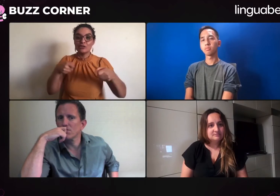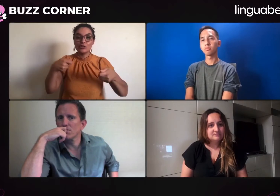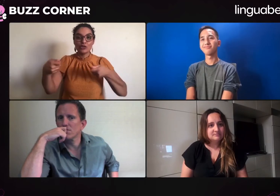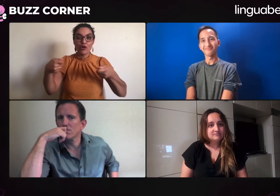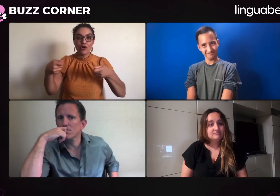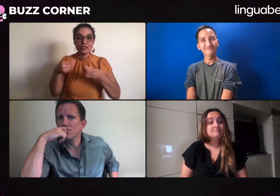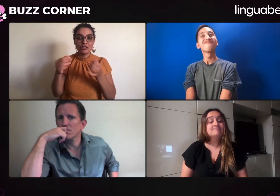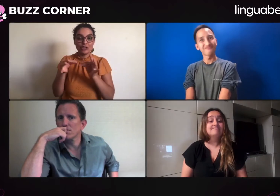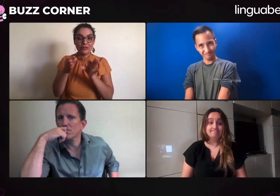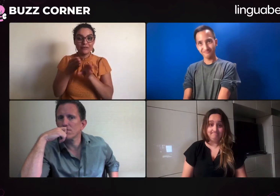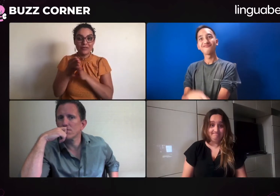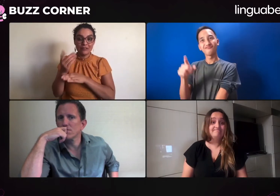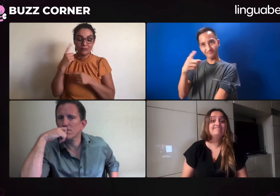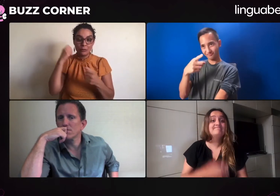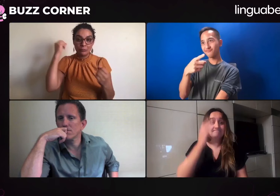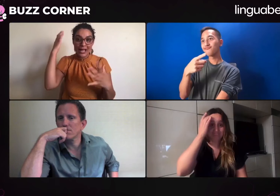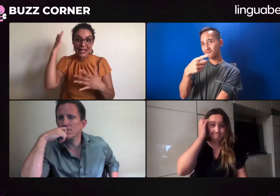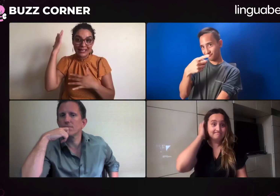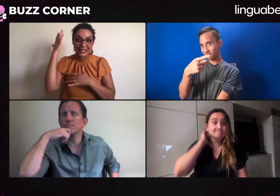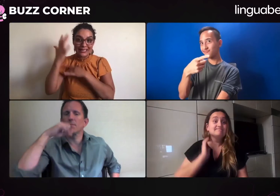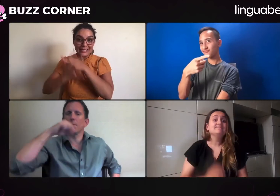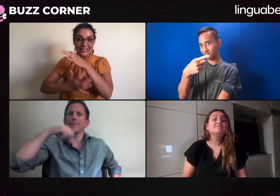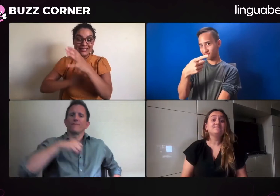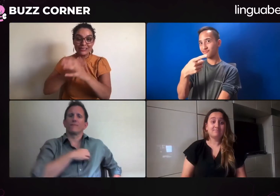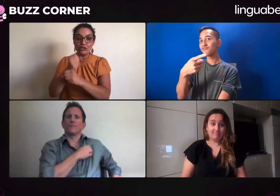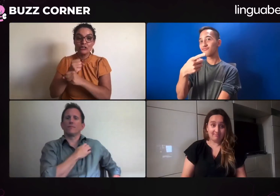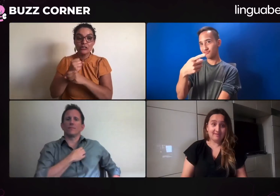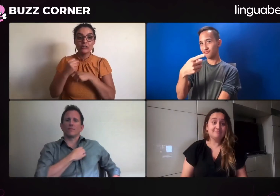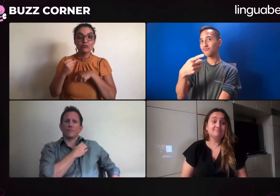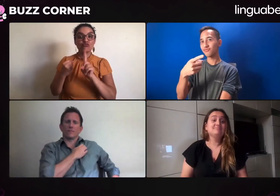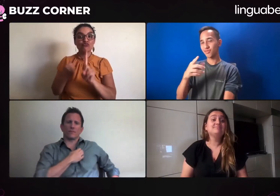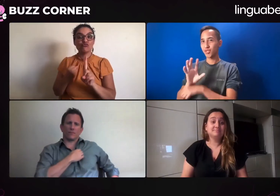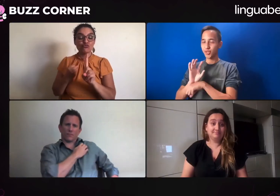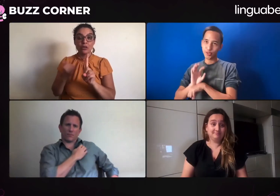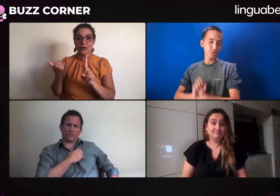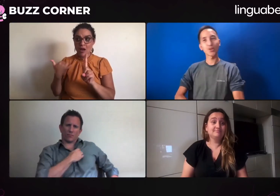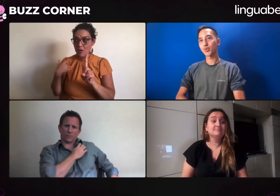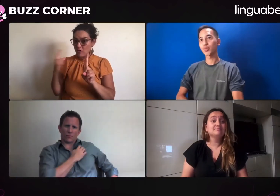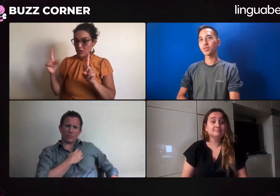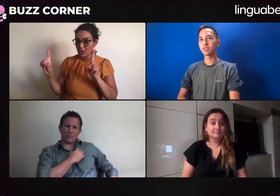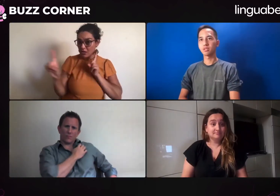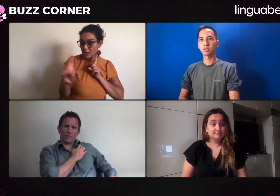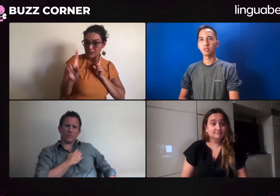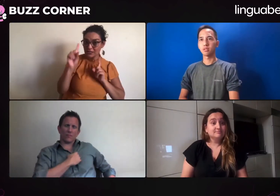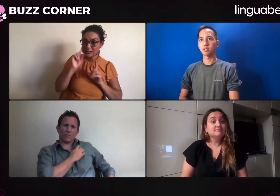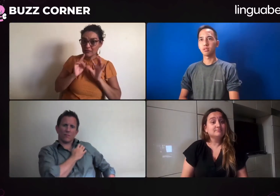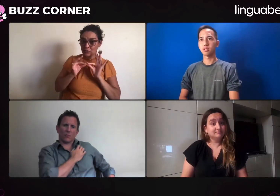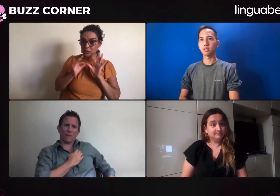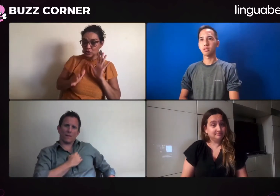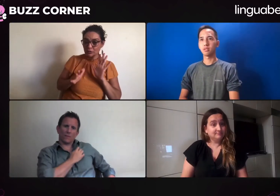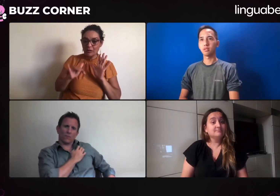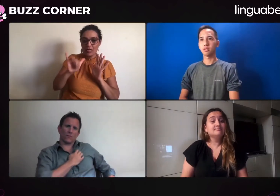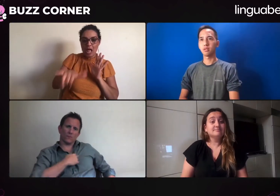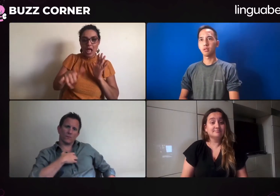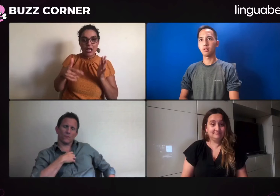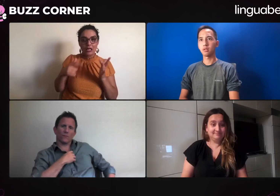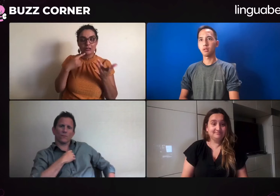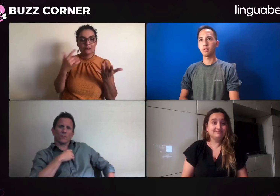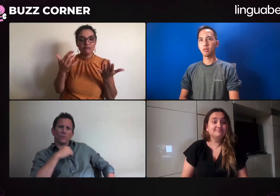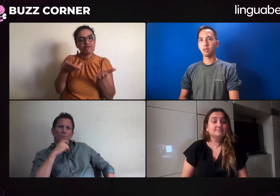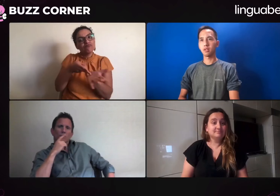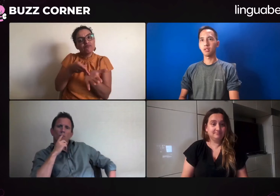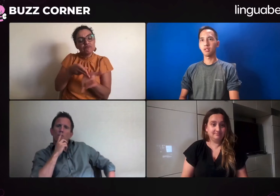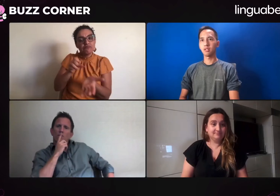for sharing that. I think so often interpreters are Yes, used to taking the lead in the exactly. field, right? We're Being in the used to forefront. that. And now a